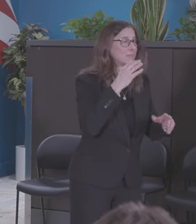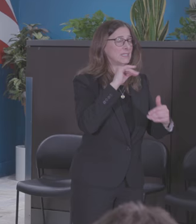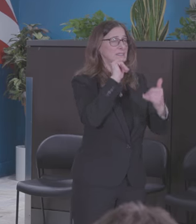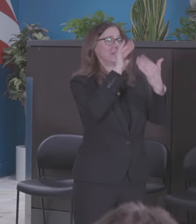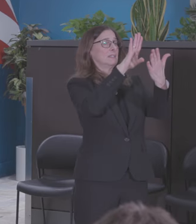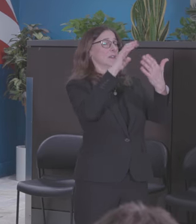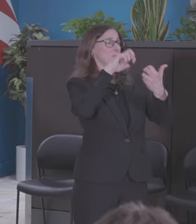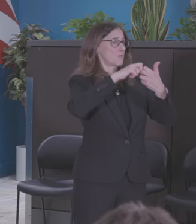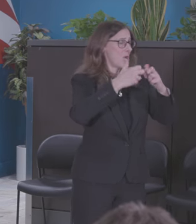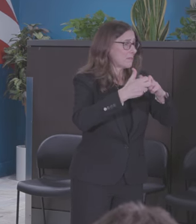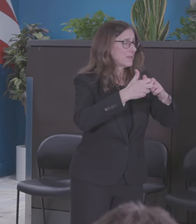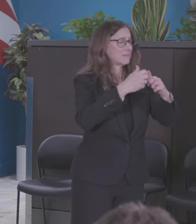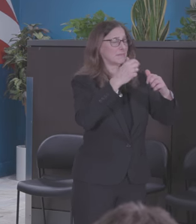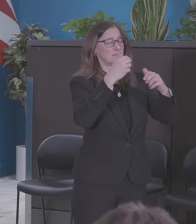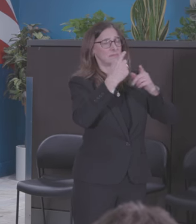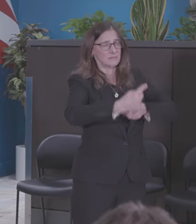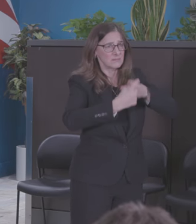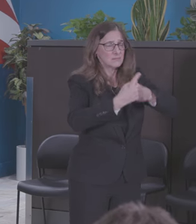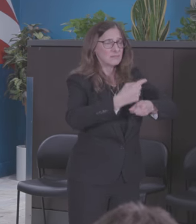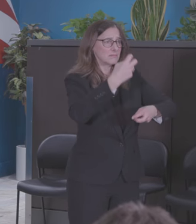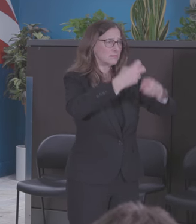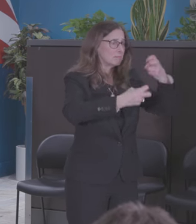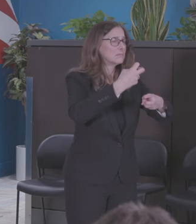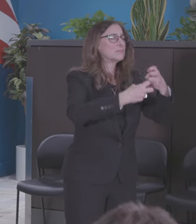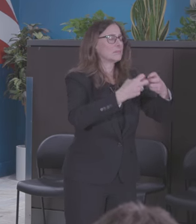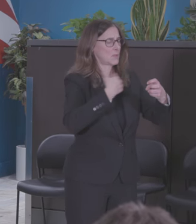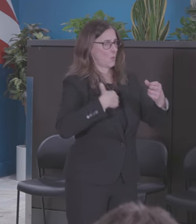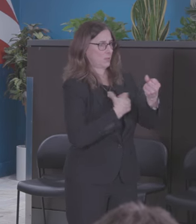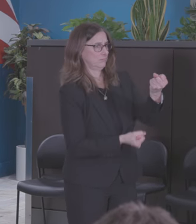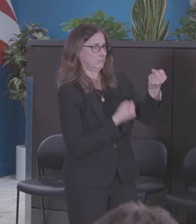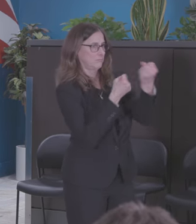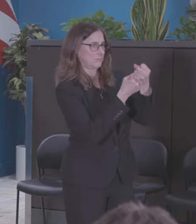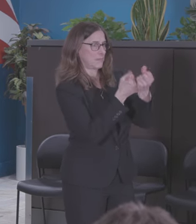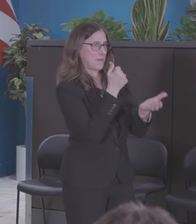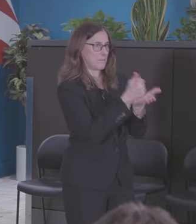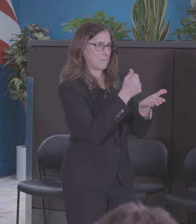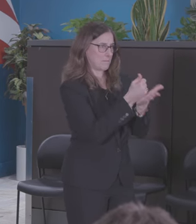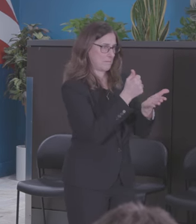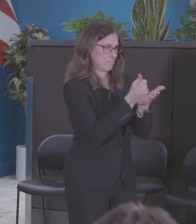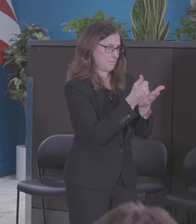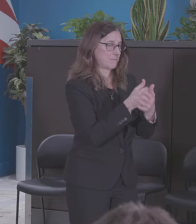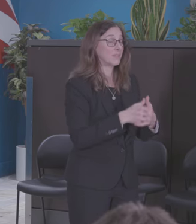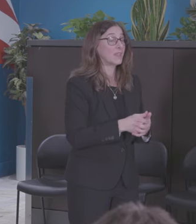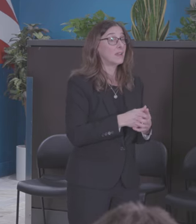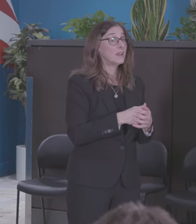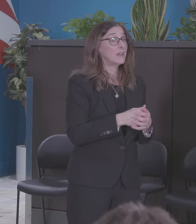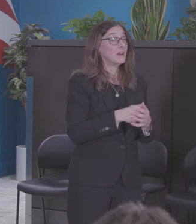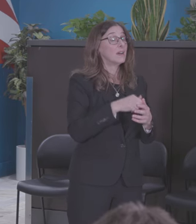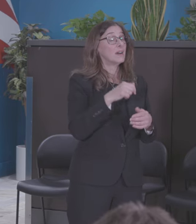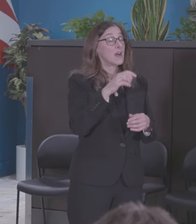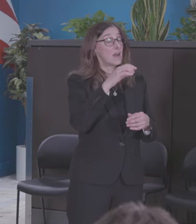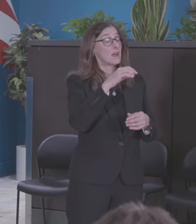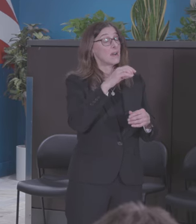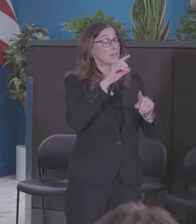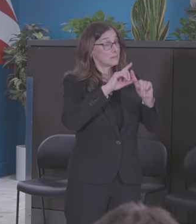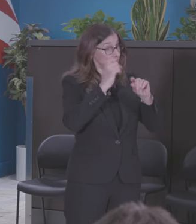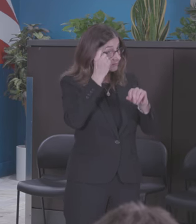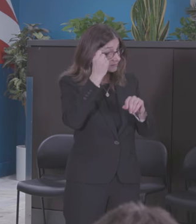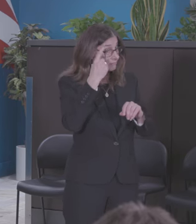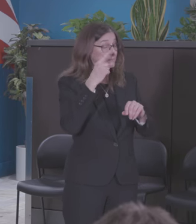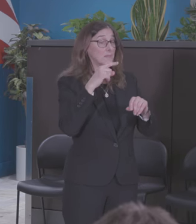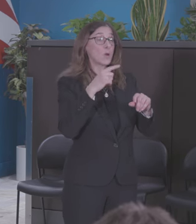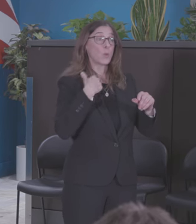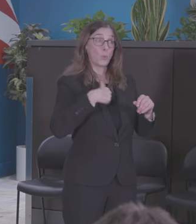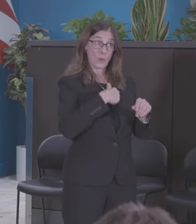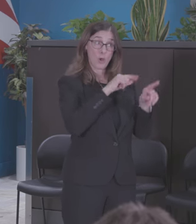veterans from throughout the Commonwealth, and although located here in Massachusetts, as Congressman Lynch will attest, The center